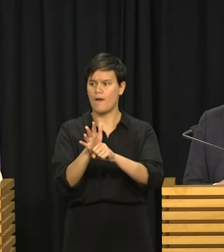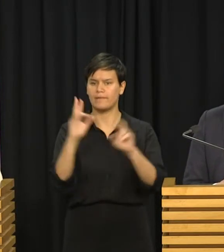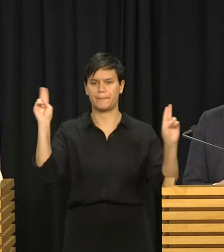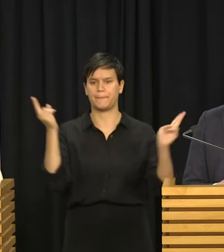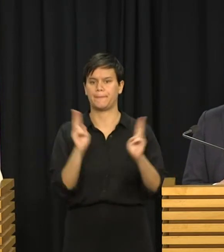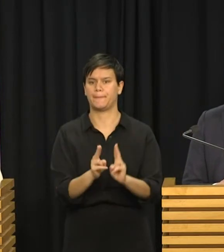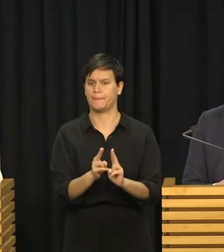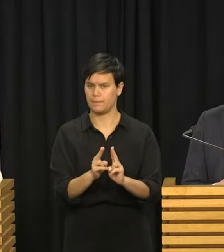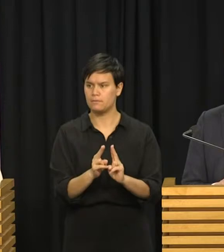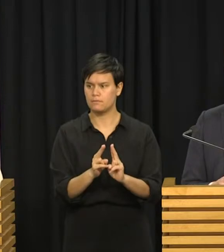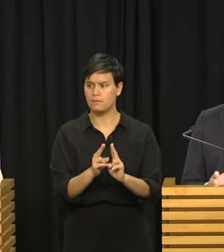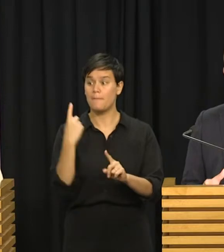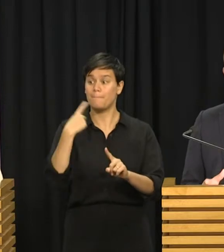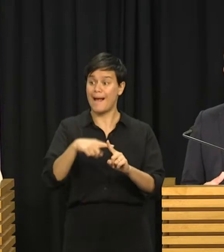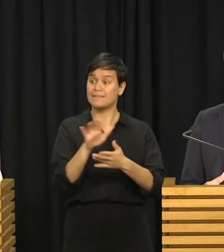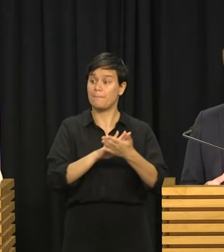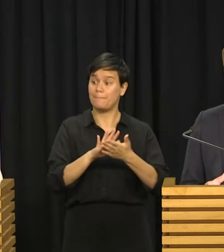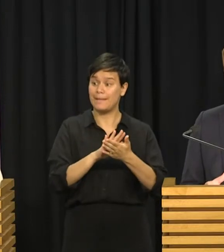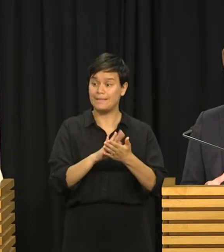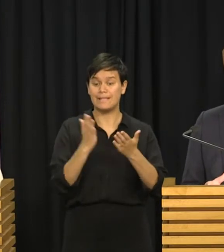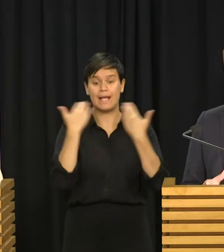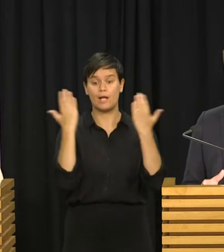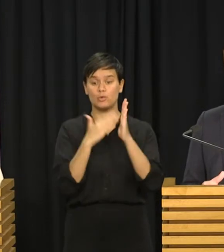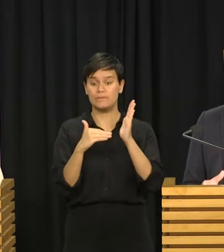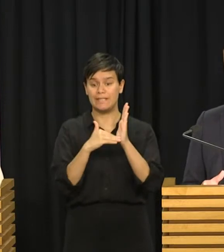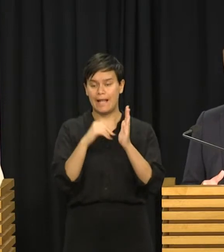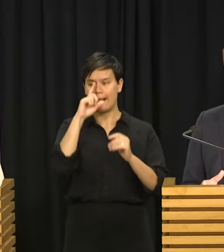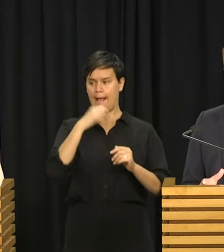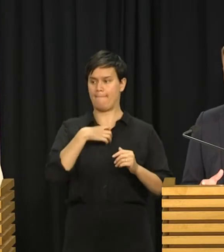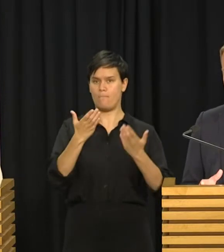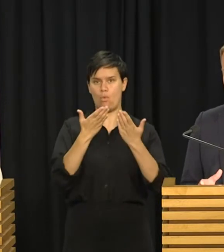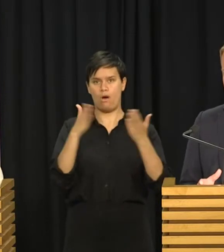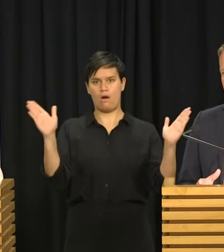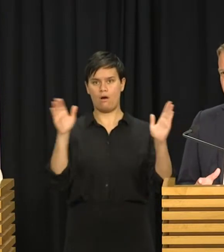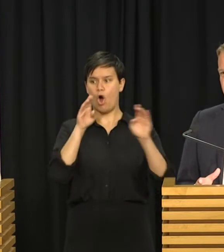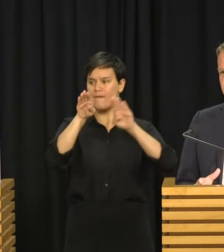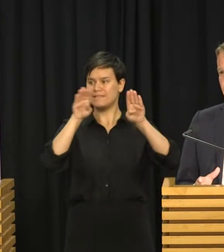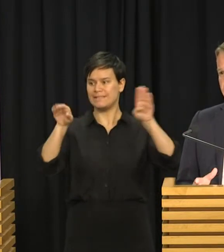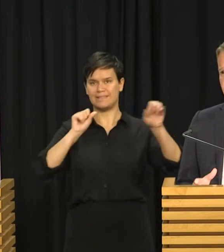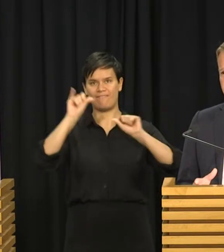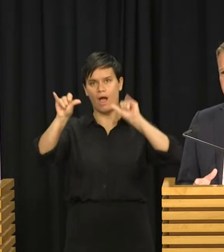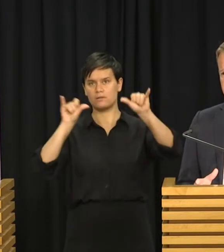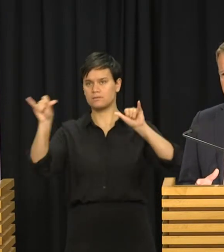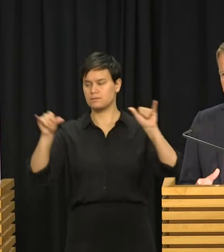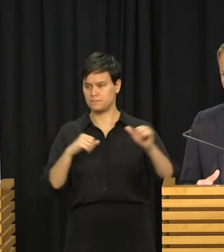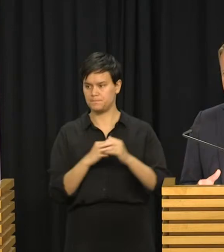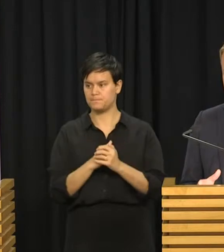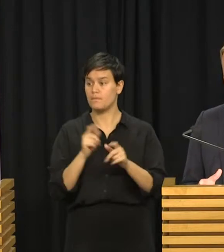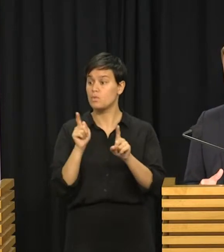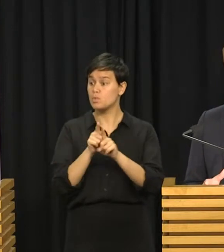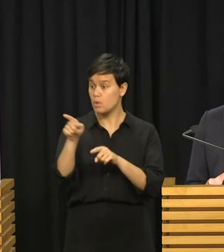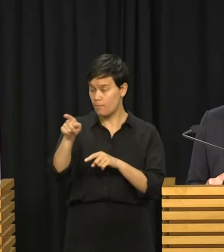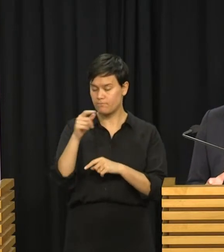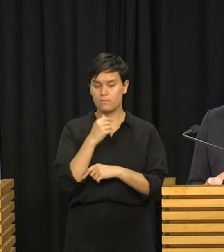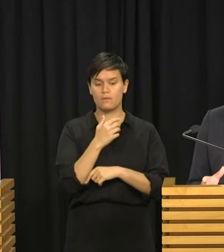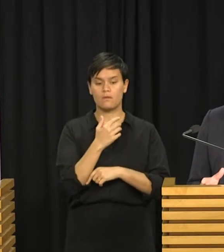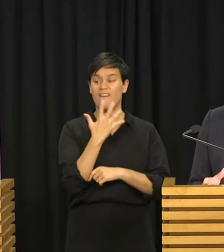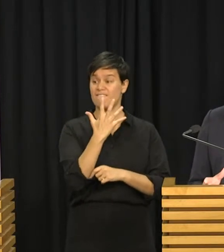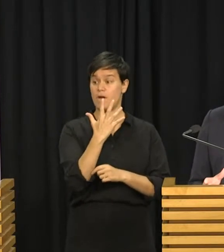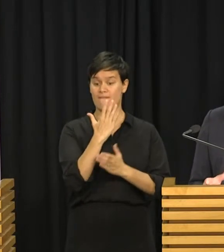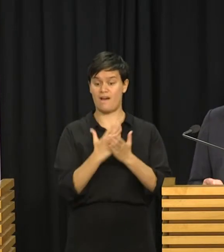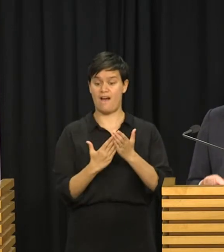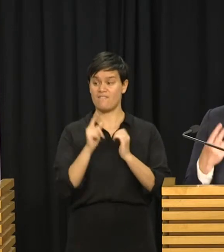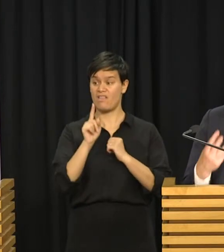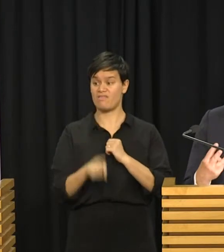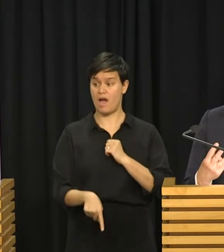ability to operate internationally. I do want to put this into context, though. We're talking about around 5,500 flights they've operated since May